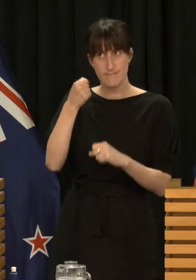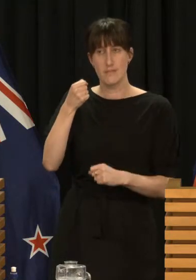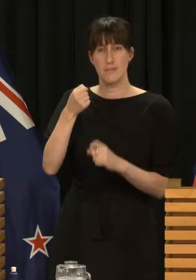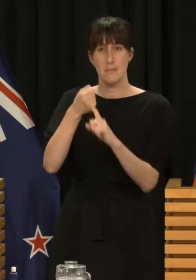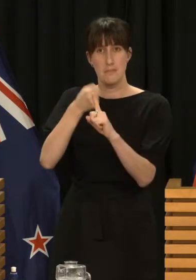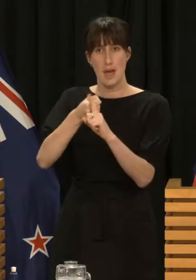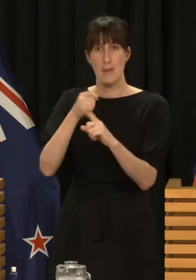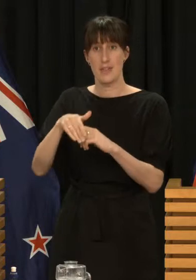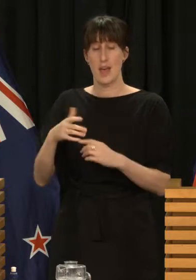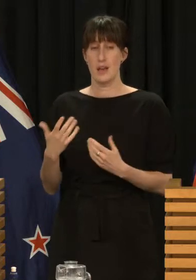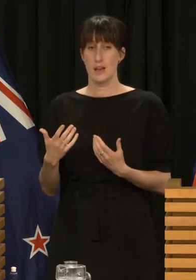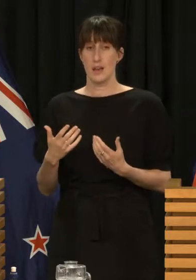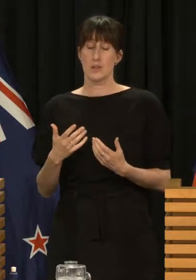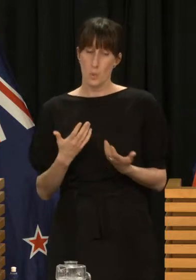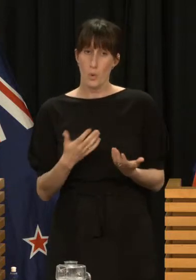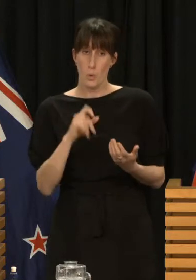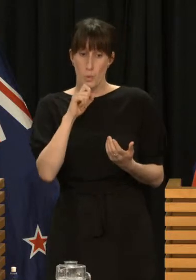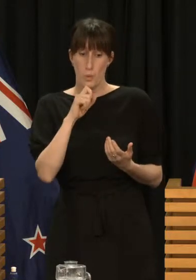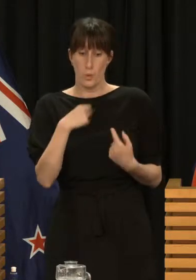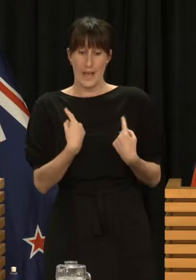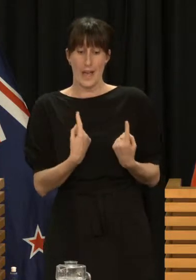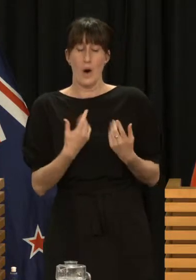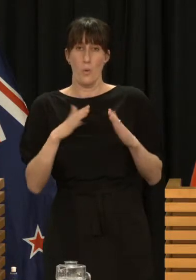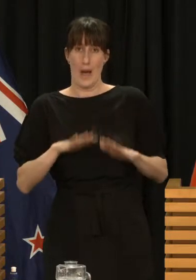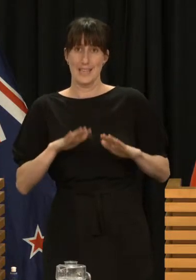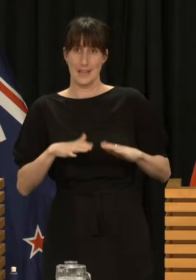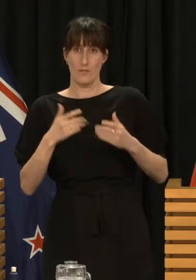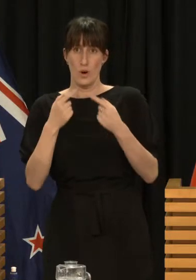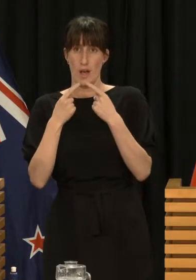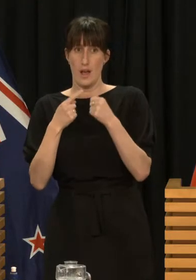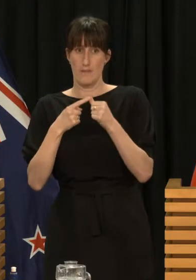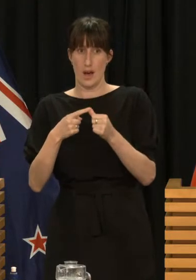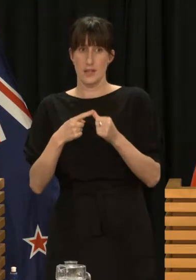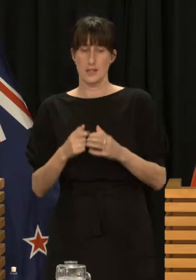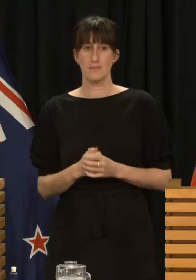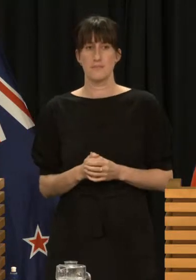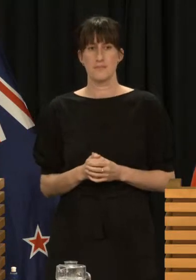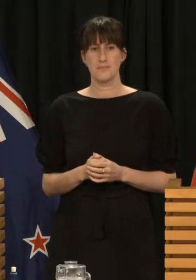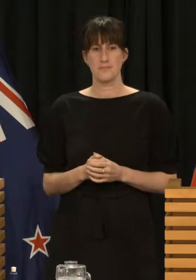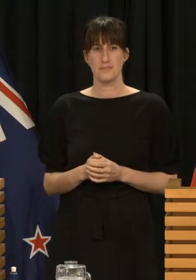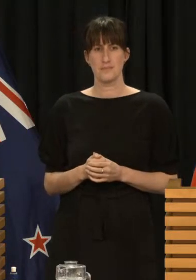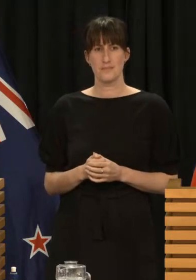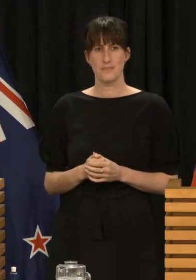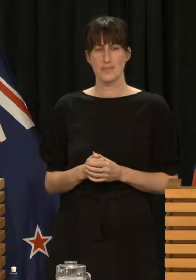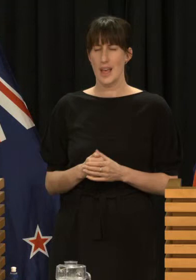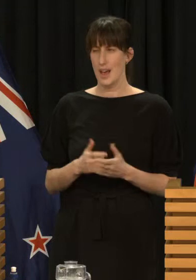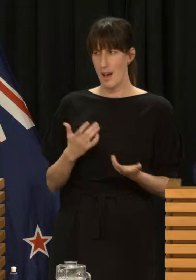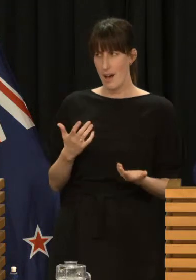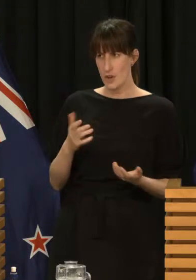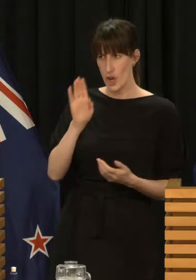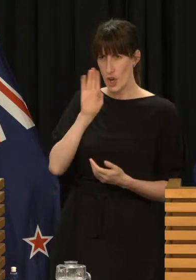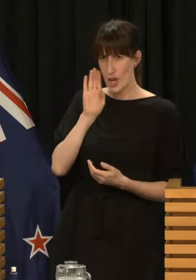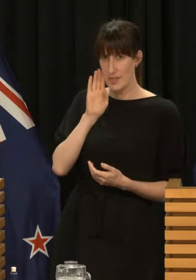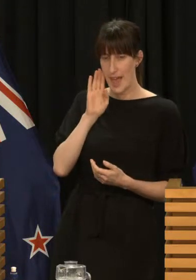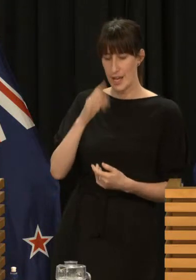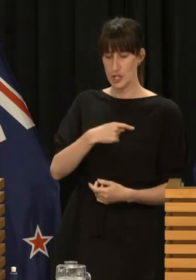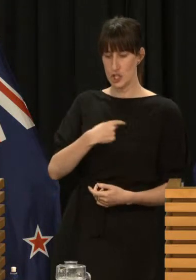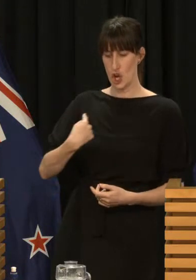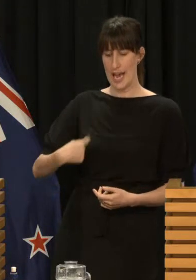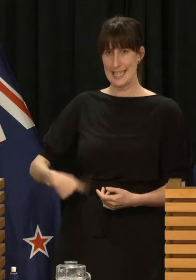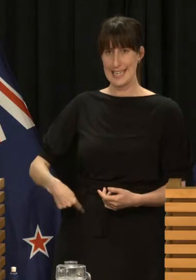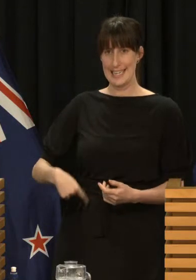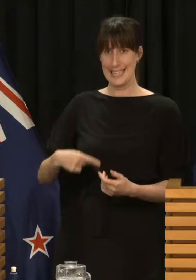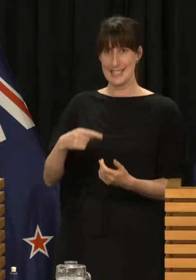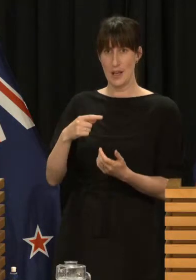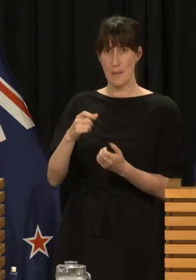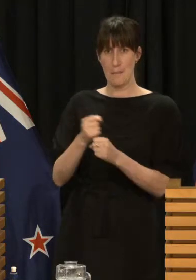more about that. And is it acceptable that people with Chinese-made phones are having to request the beta version of the